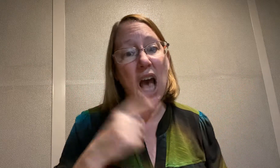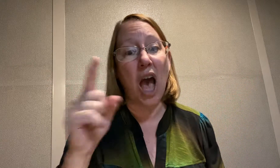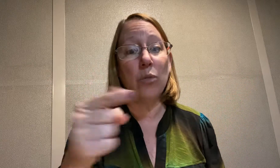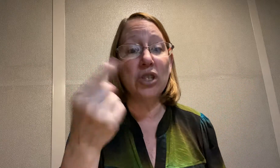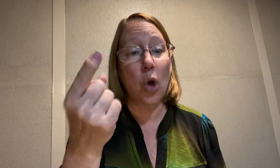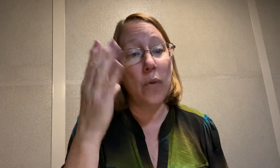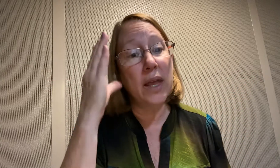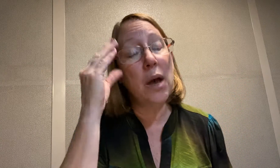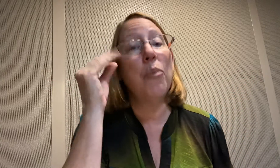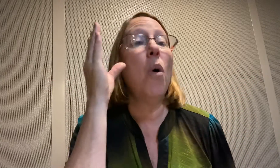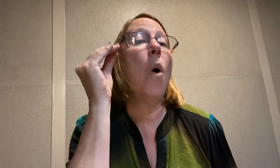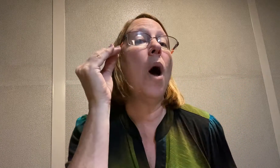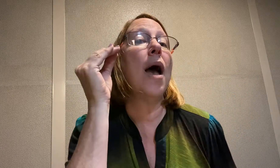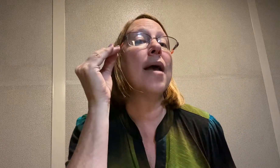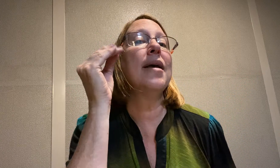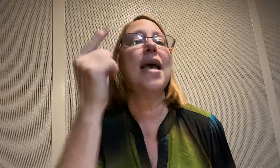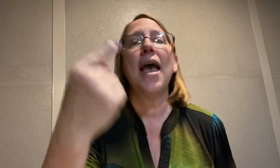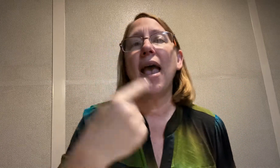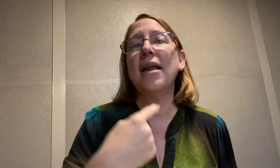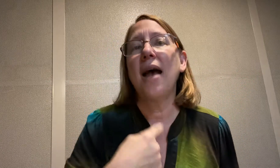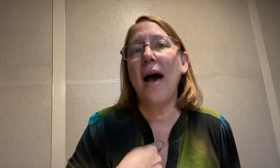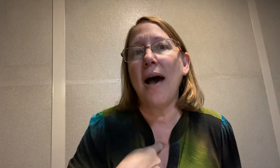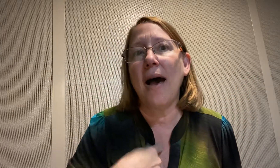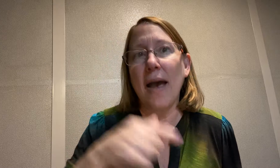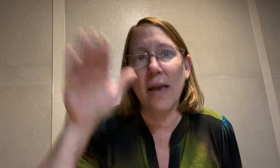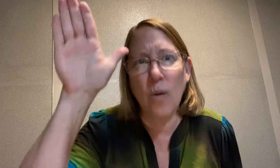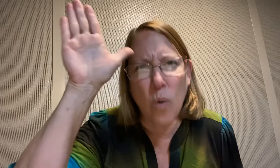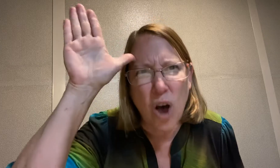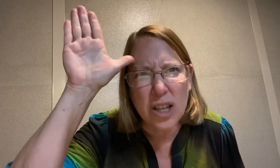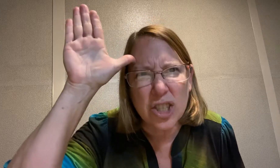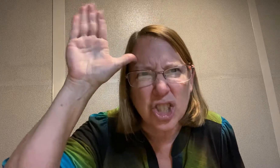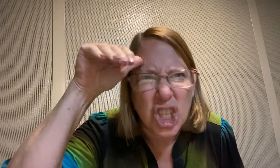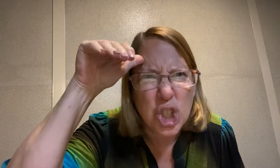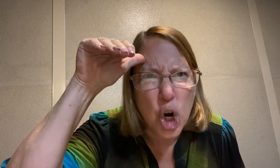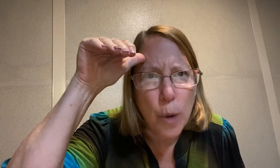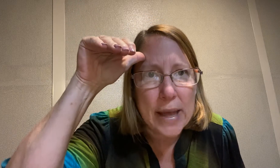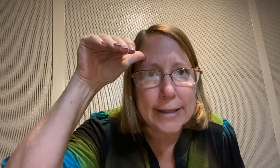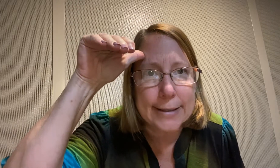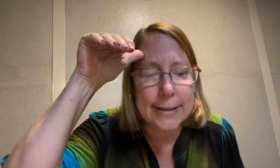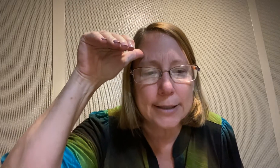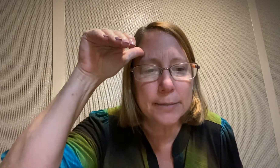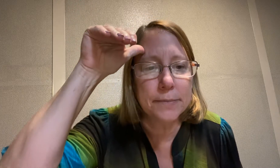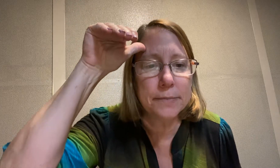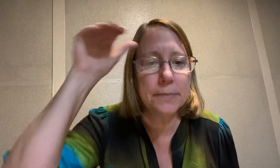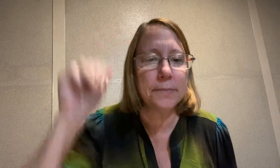was only a boy, and I was determined.